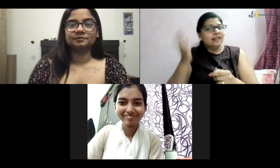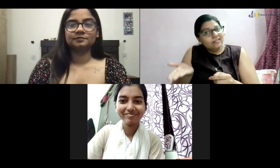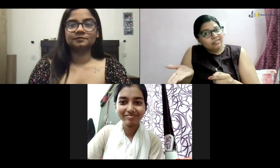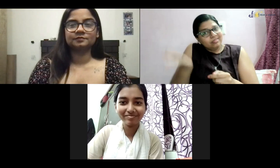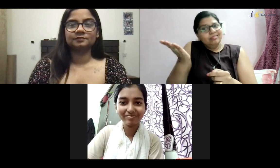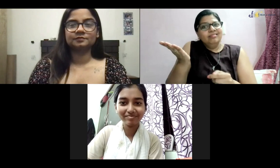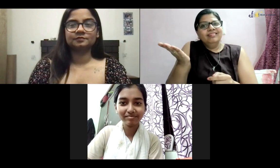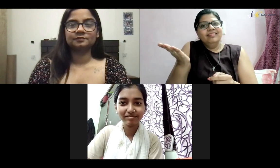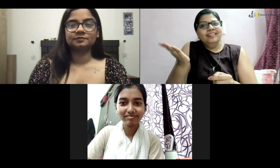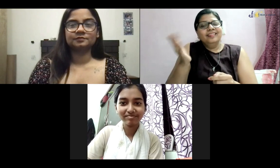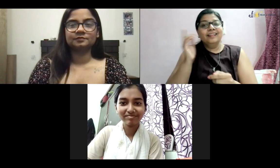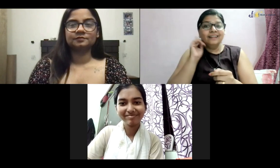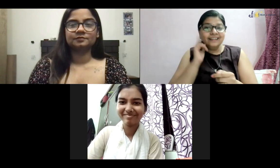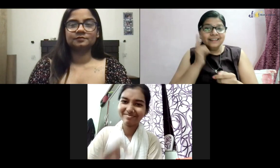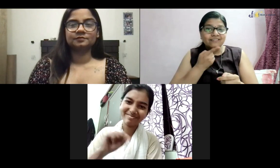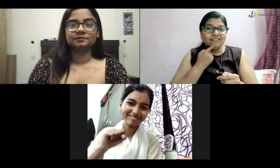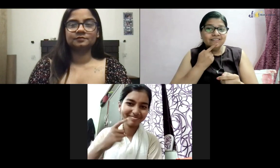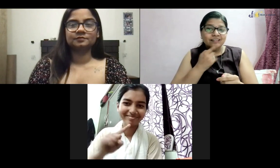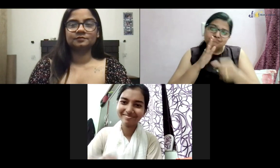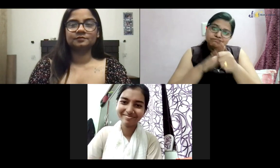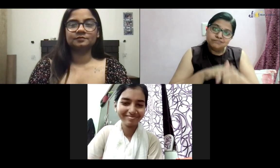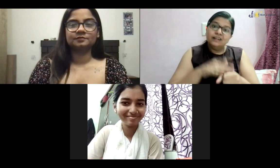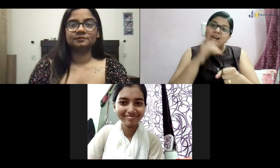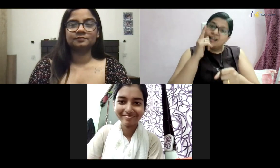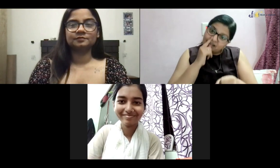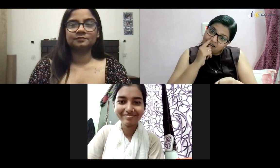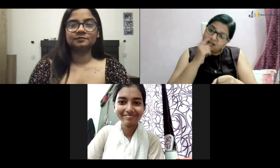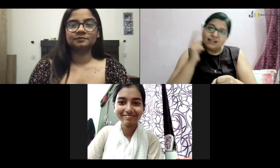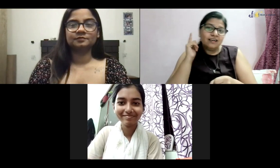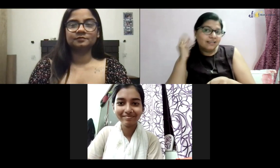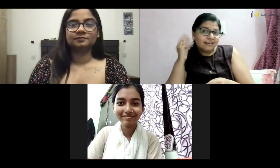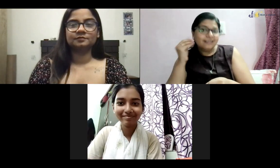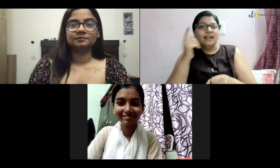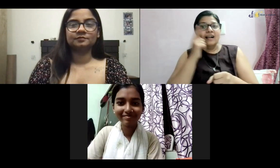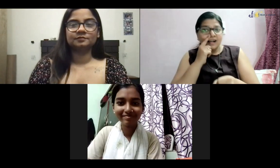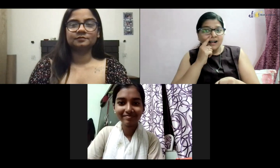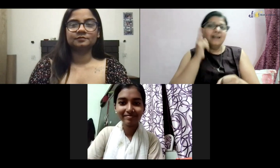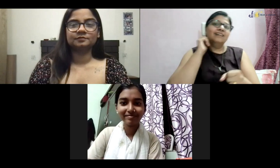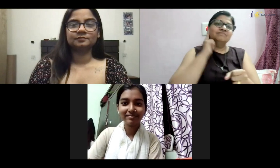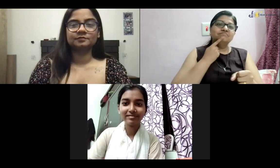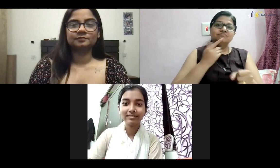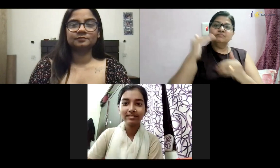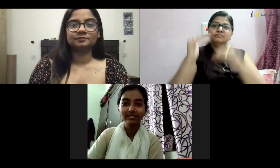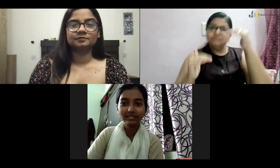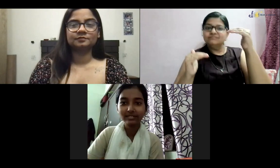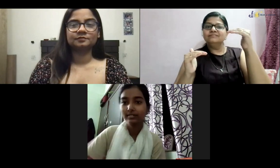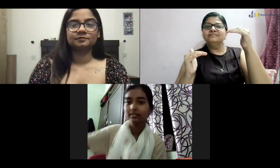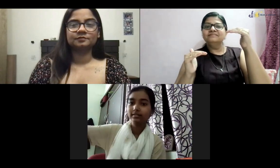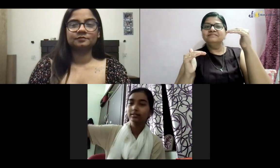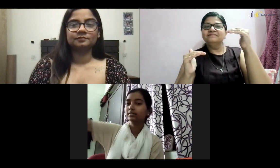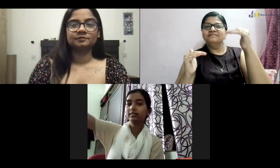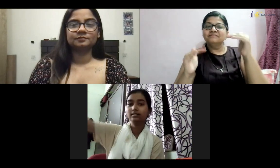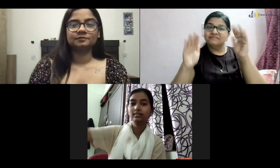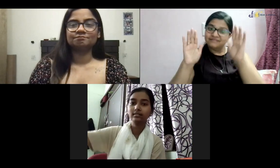deaf woman, being discriminated, and the hearing person getting more benefits. Women also being